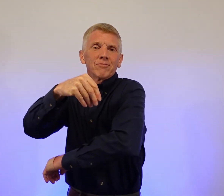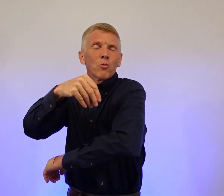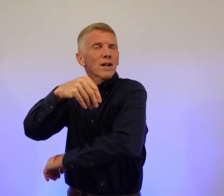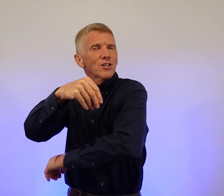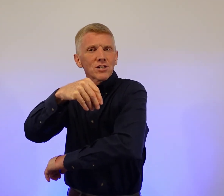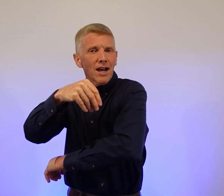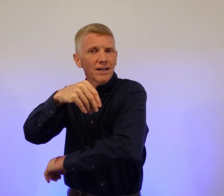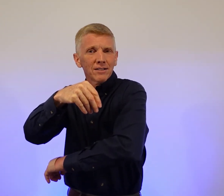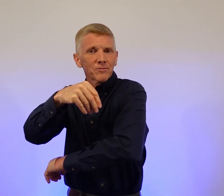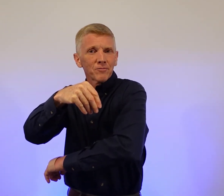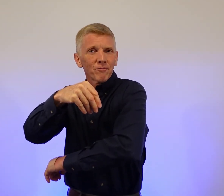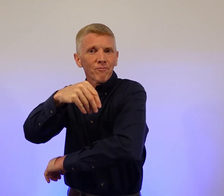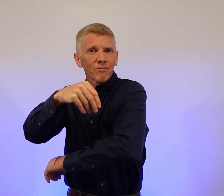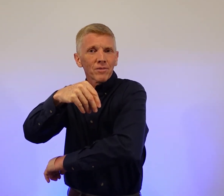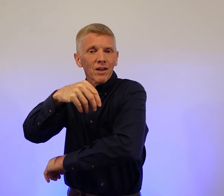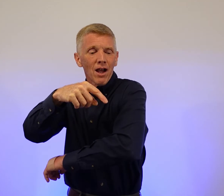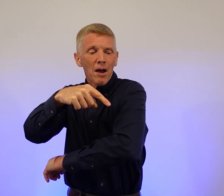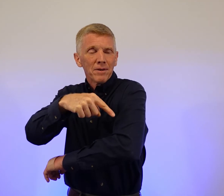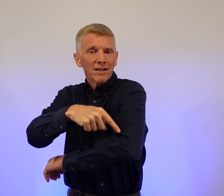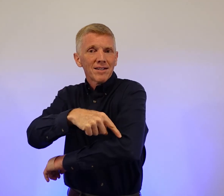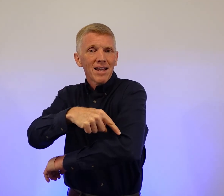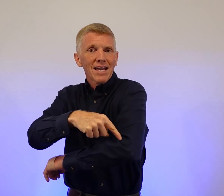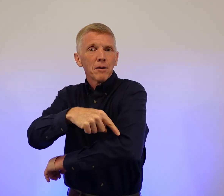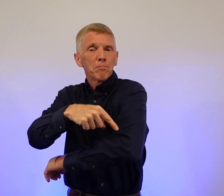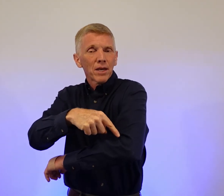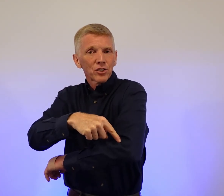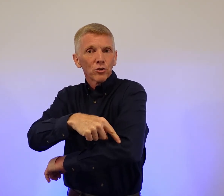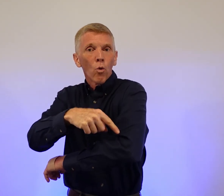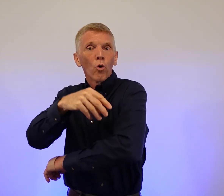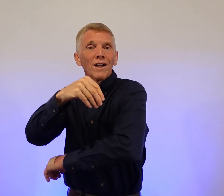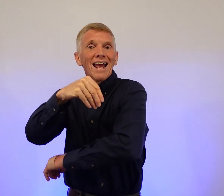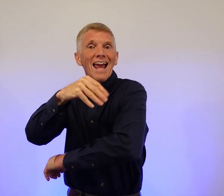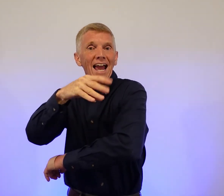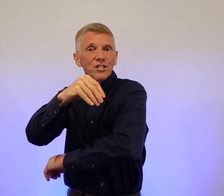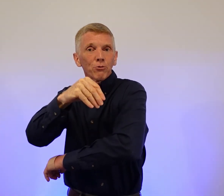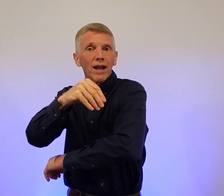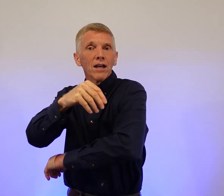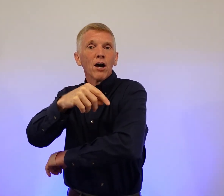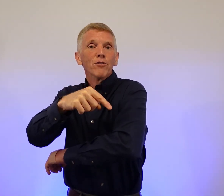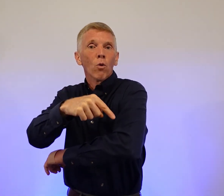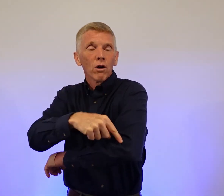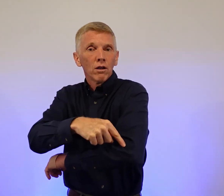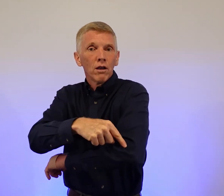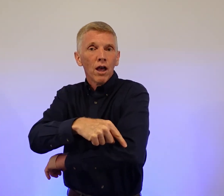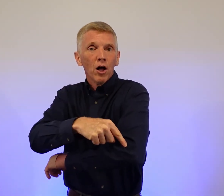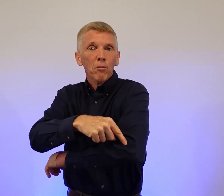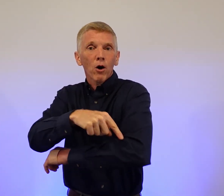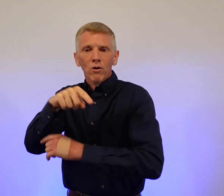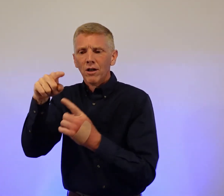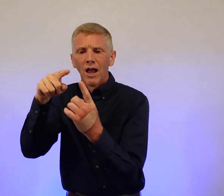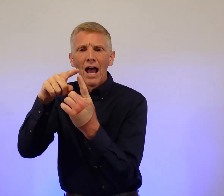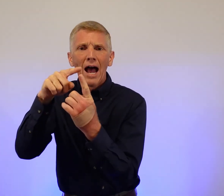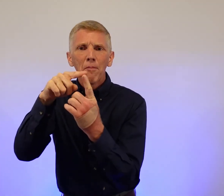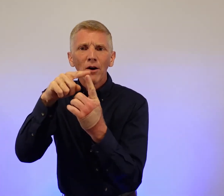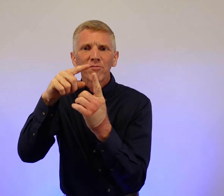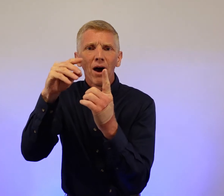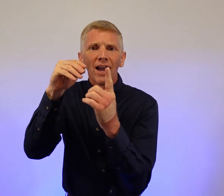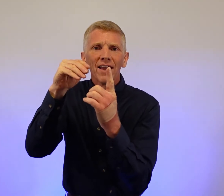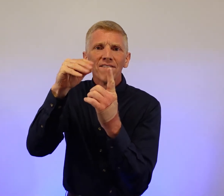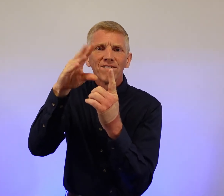What did I just sign? I'm going to take a picture or an X-ray of your elbow. How about of my